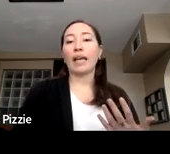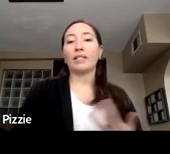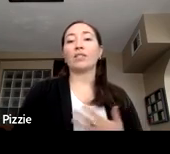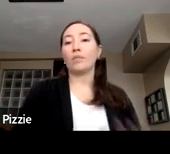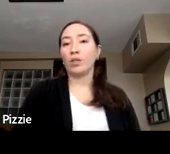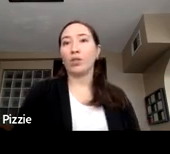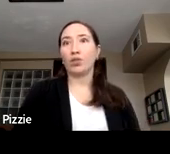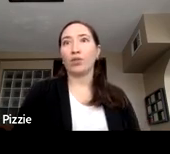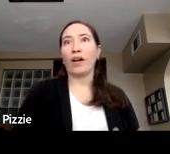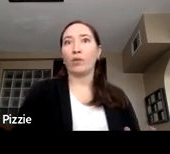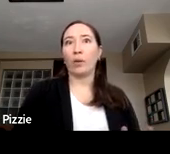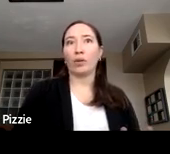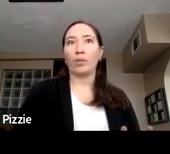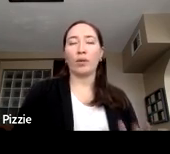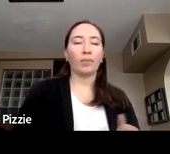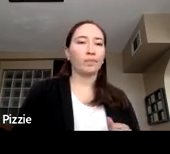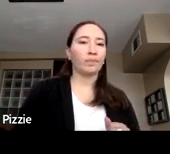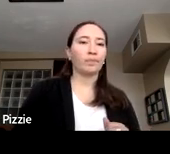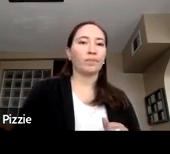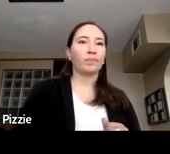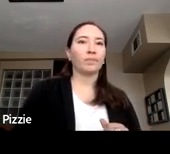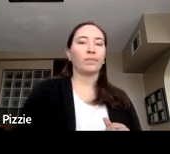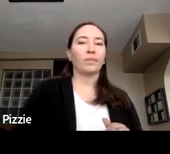So in that case, you would choose your file from your computer.